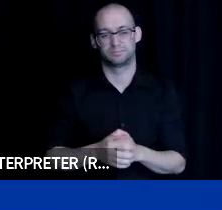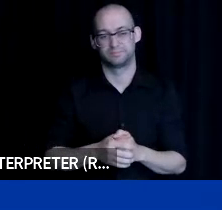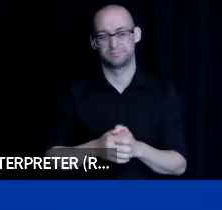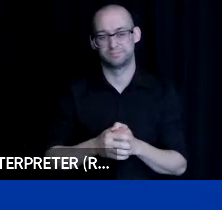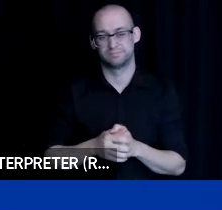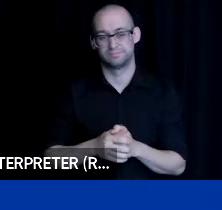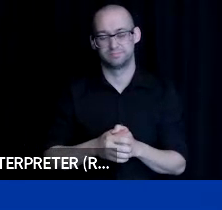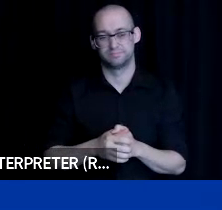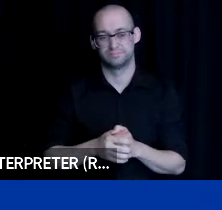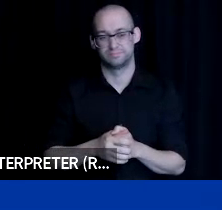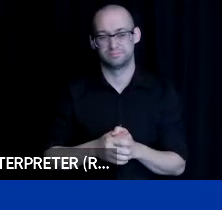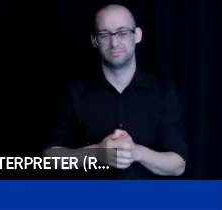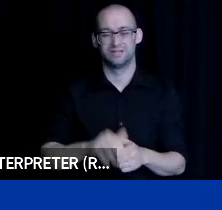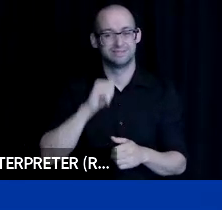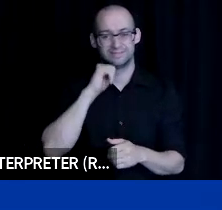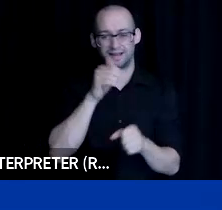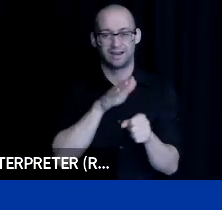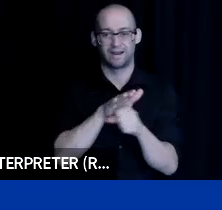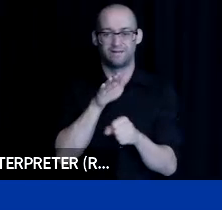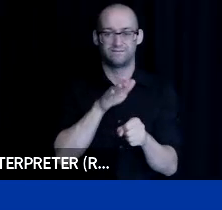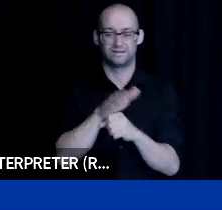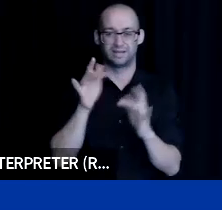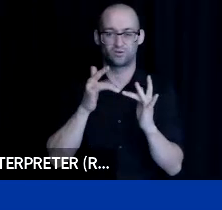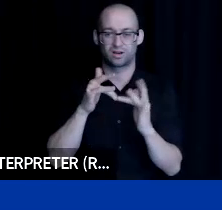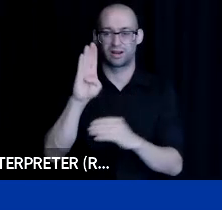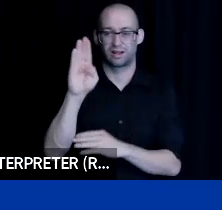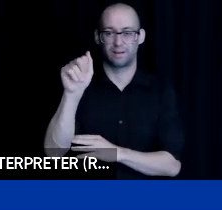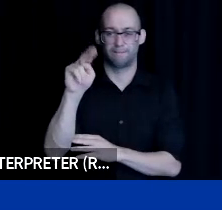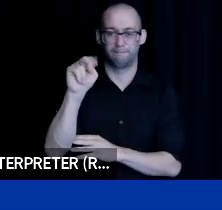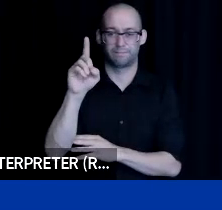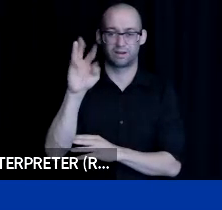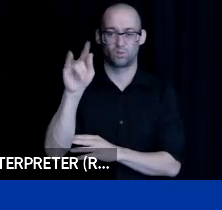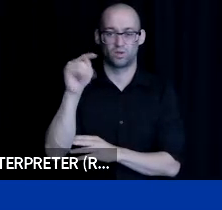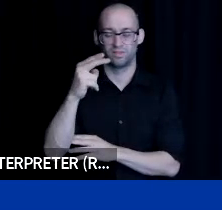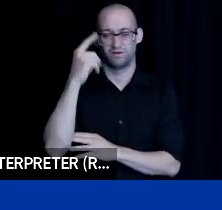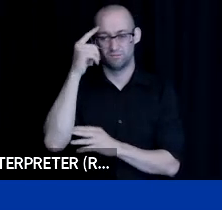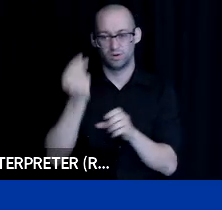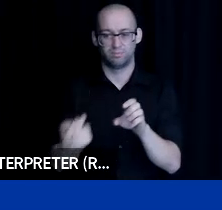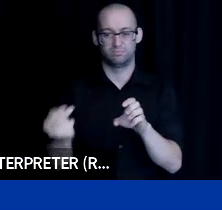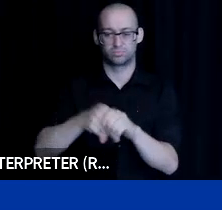just not even having the bandwidth necessary to participate in education,